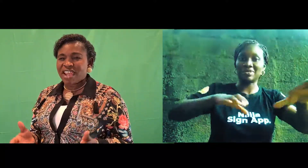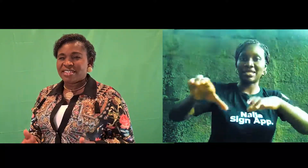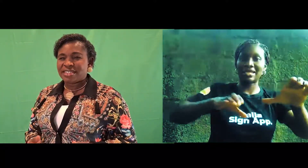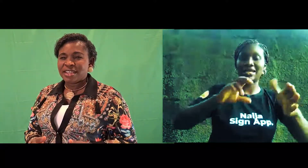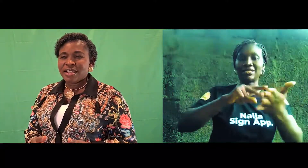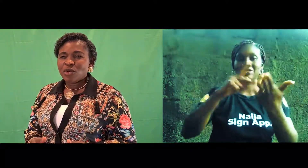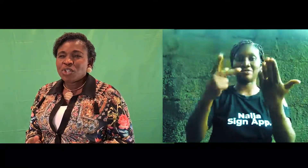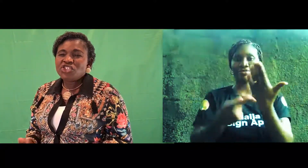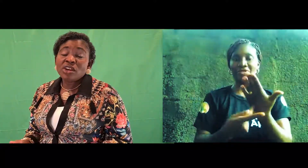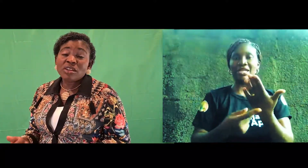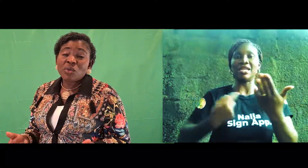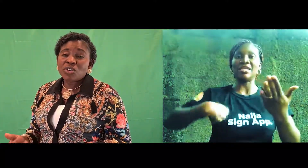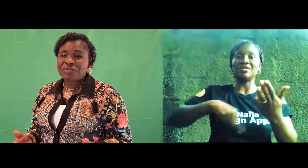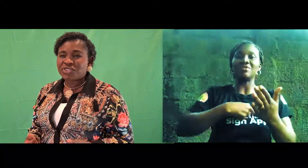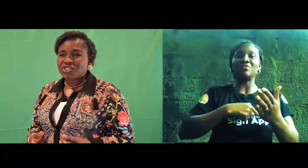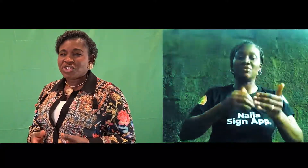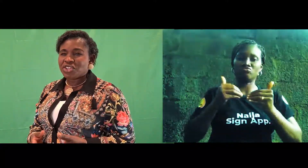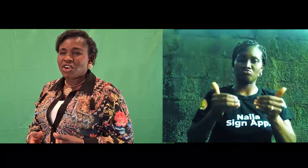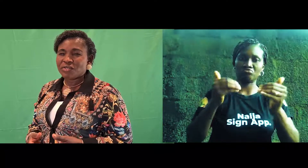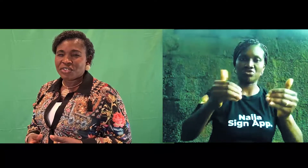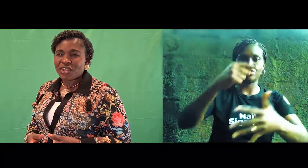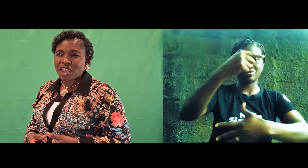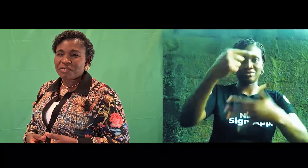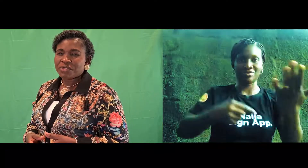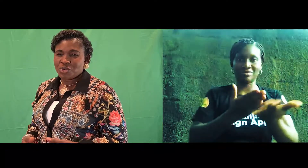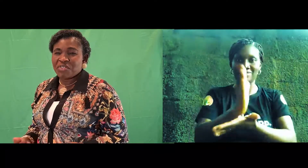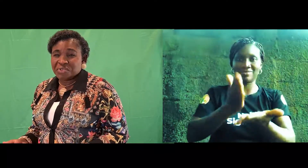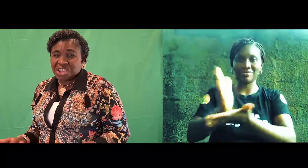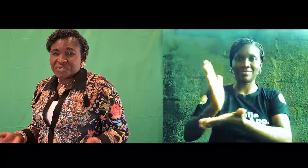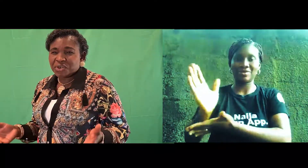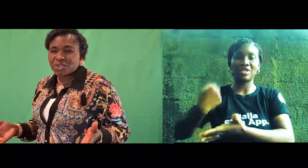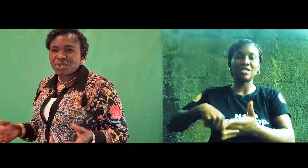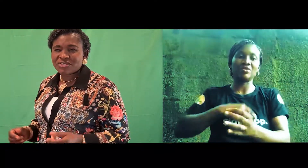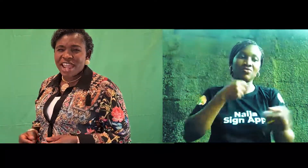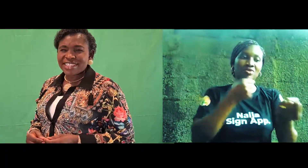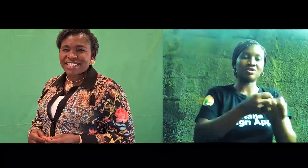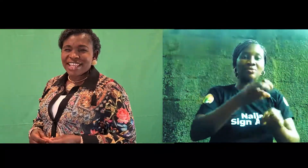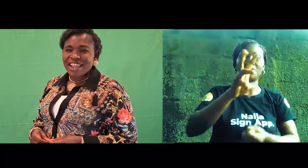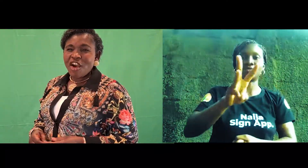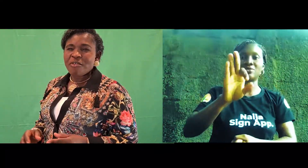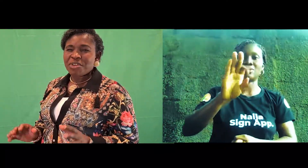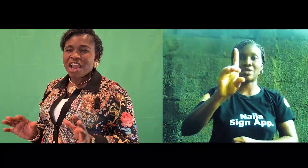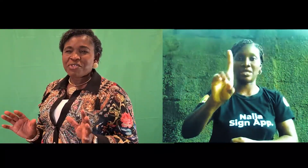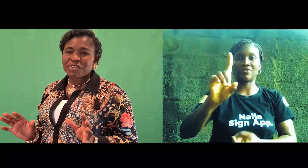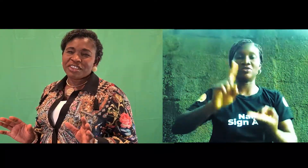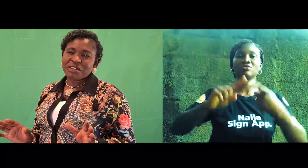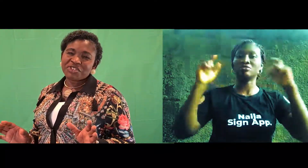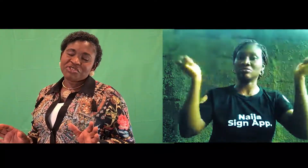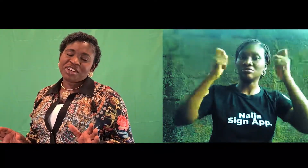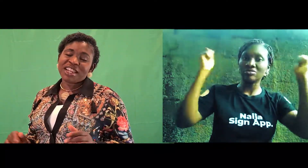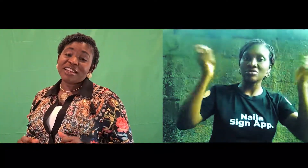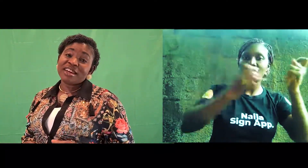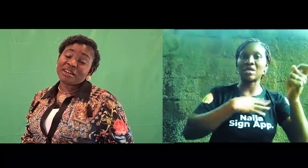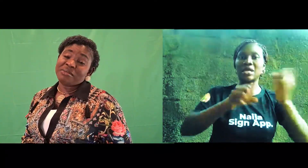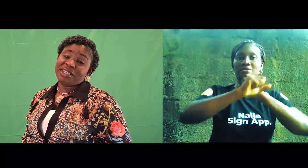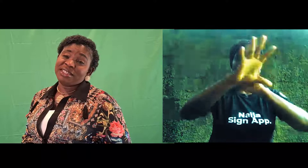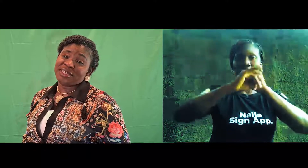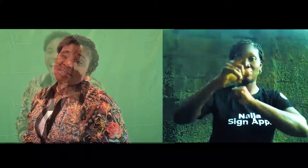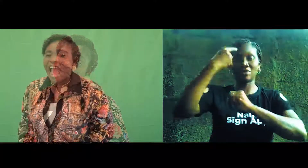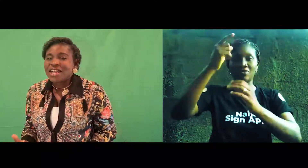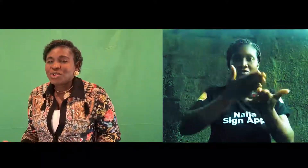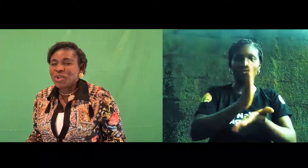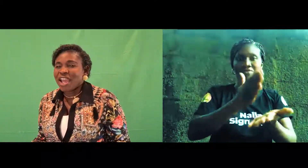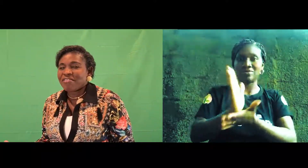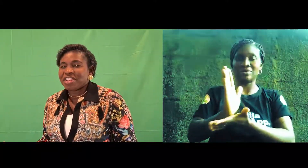those rights. We join the World Federation of the Deaf to advocate for those rights on behalf of the deaf children and their